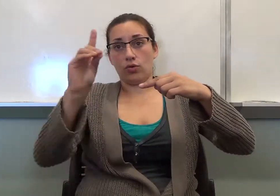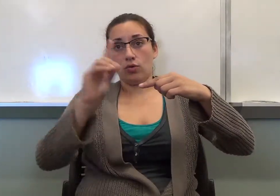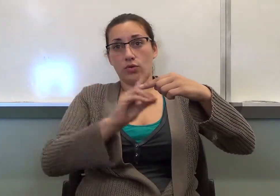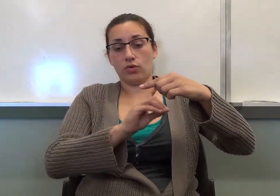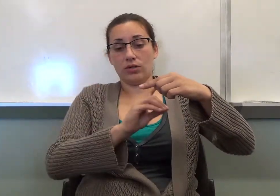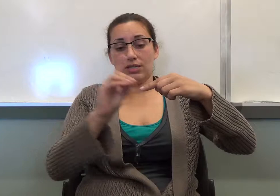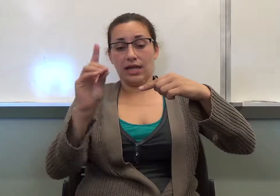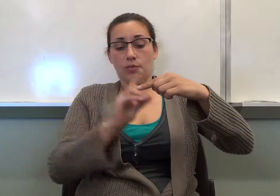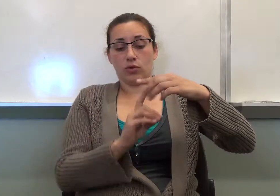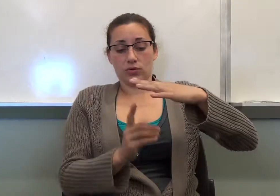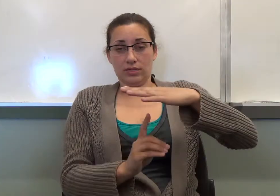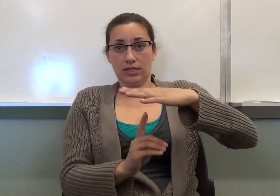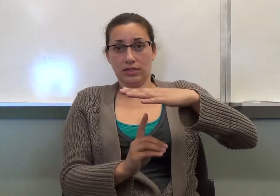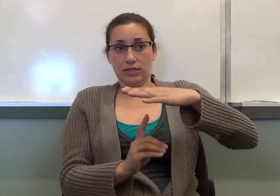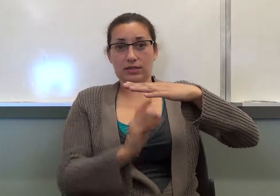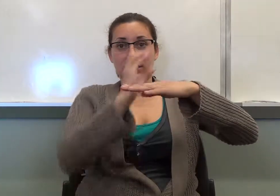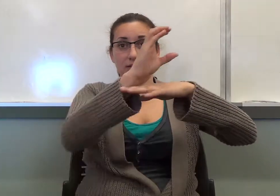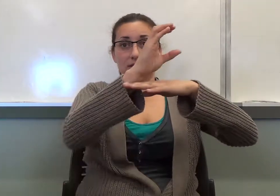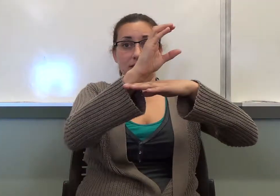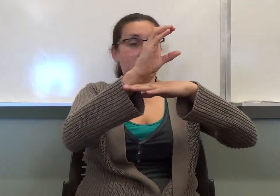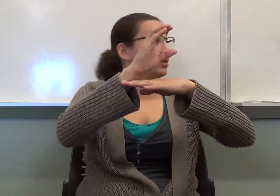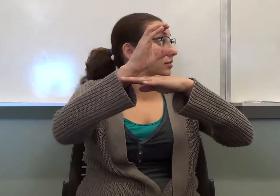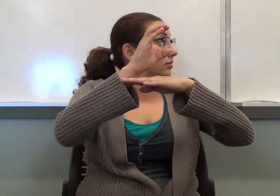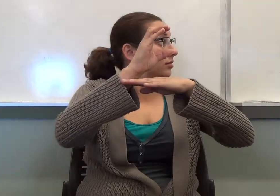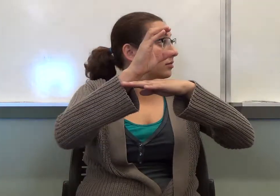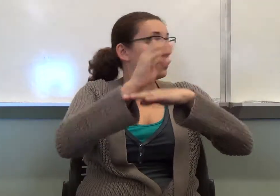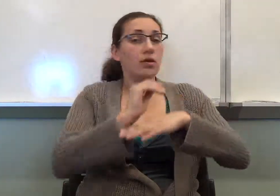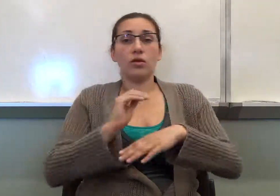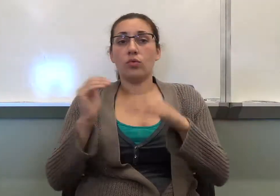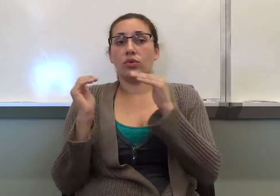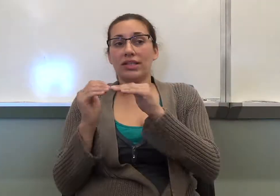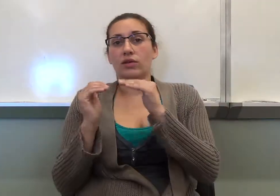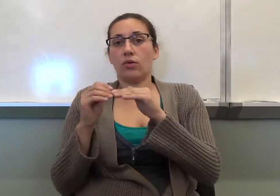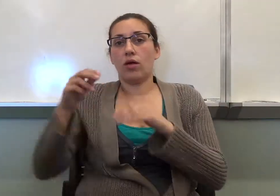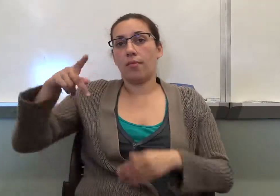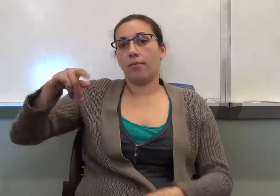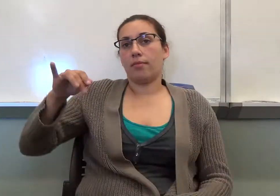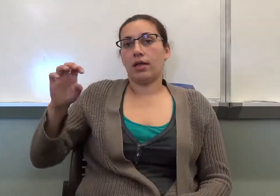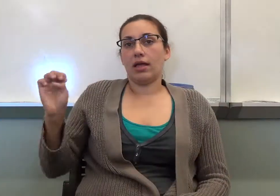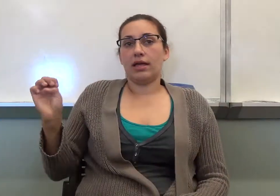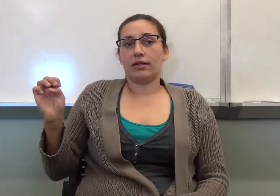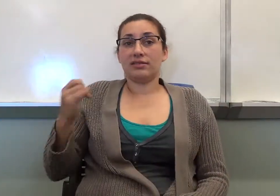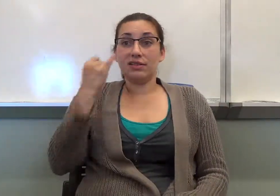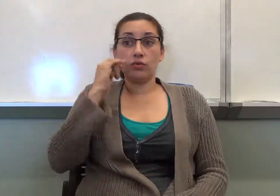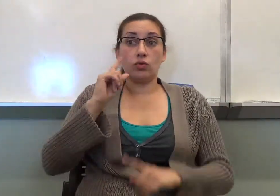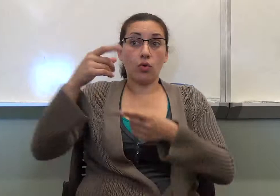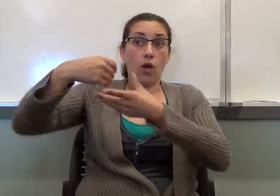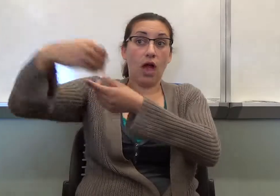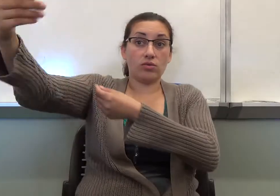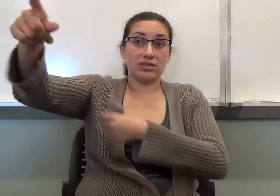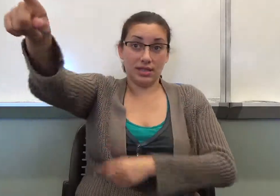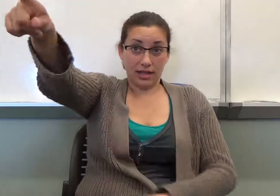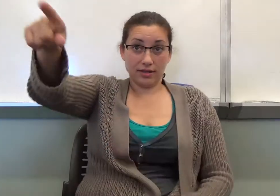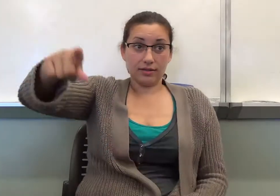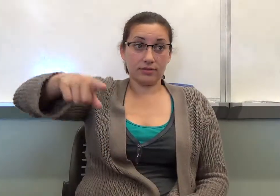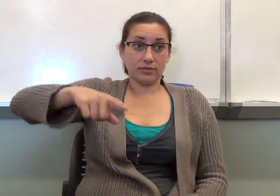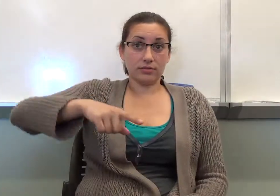bottom, you'll get pi. If you go outside, when Homer's doing